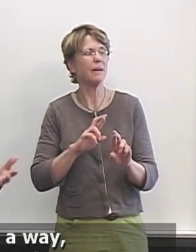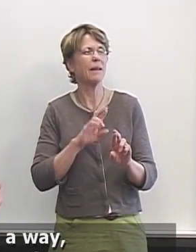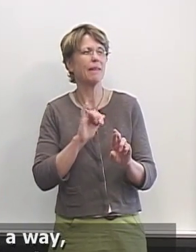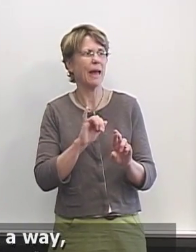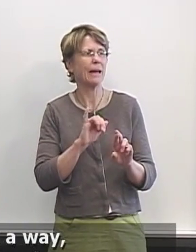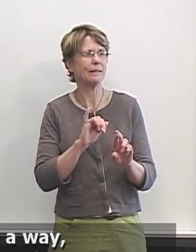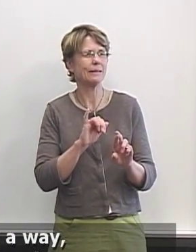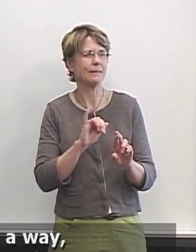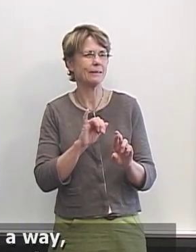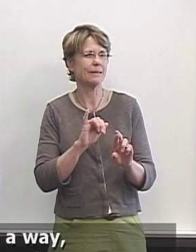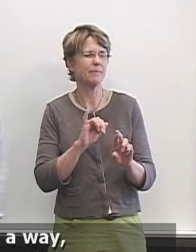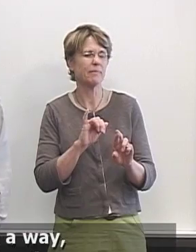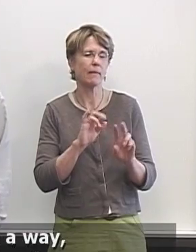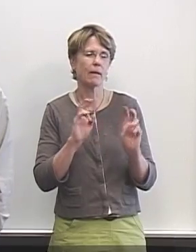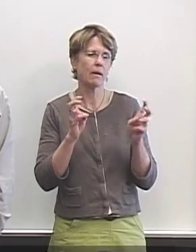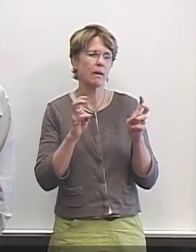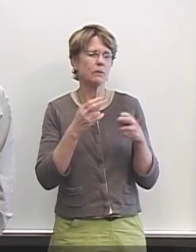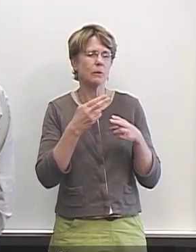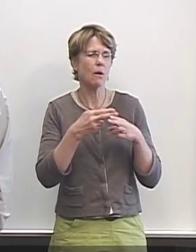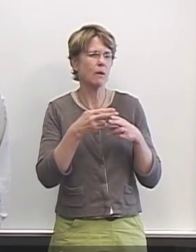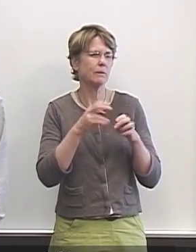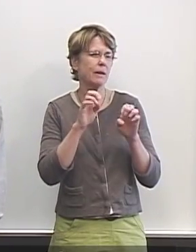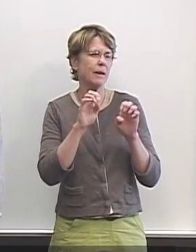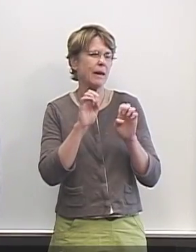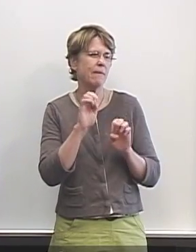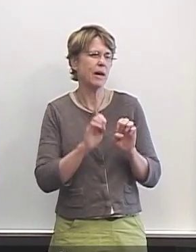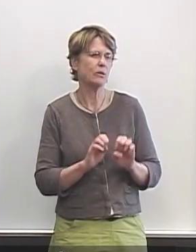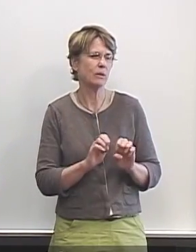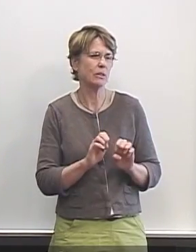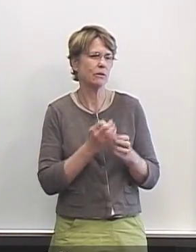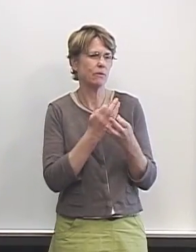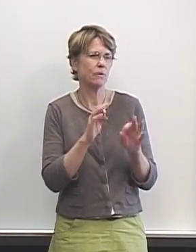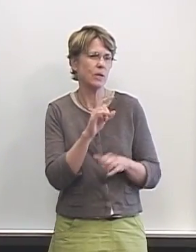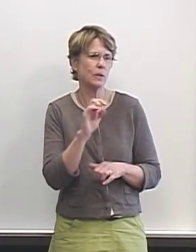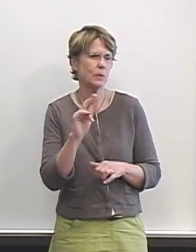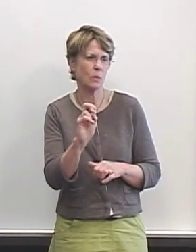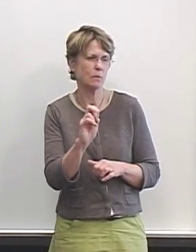a evaluation-free zone, as Elbow put it.